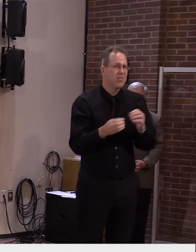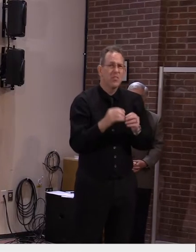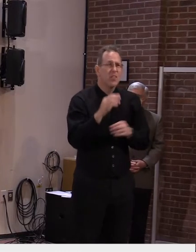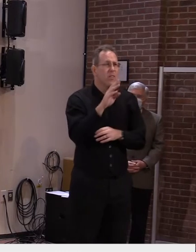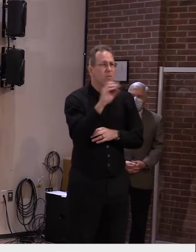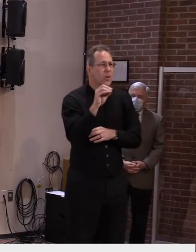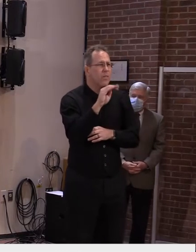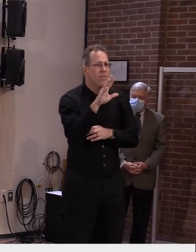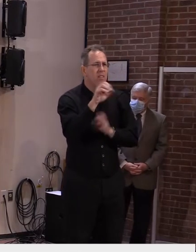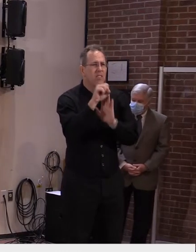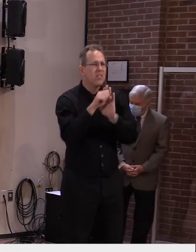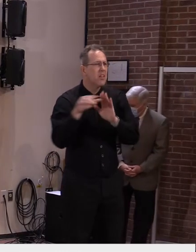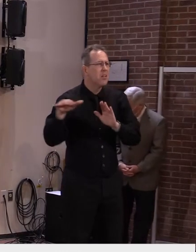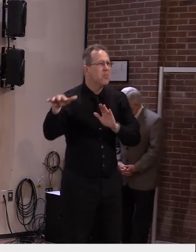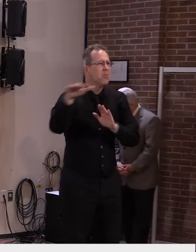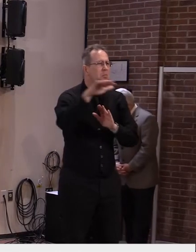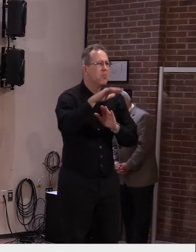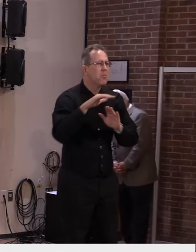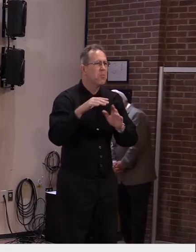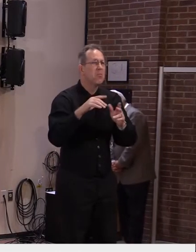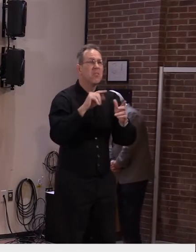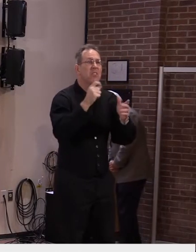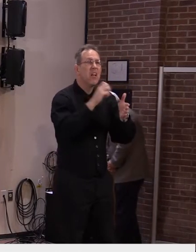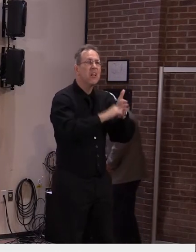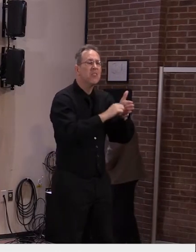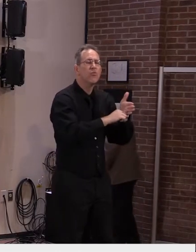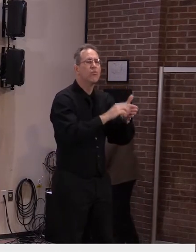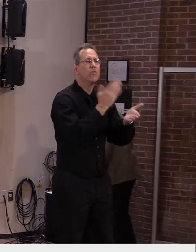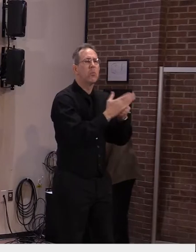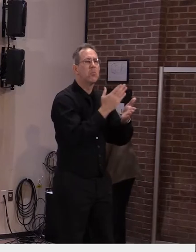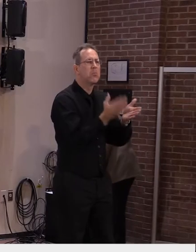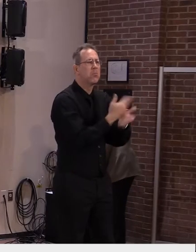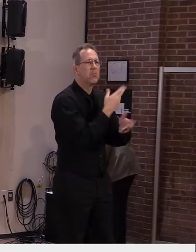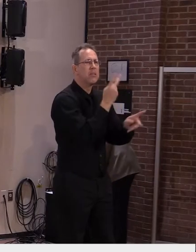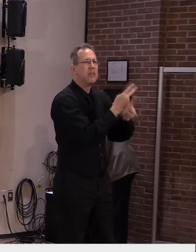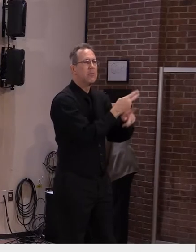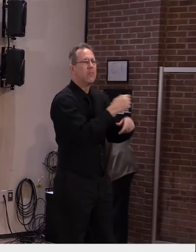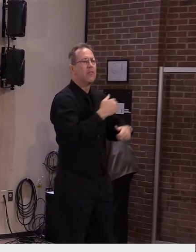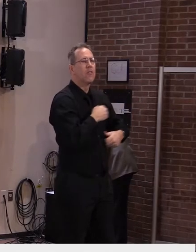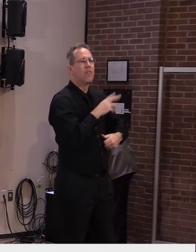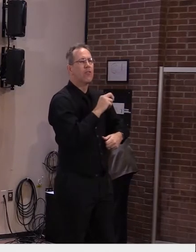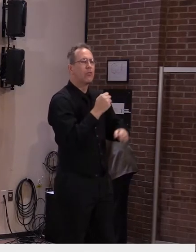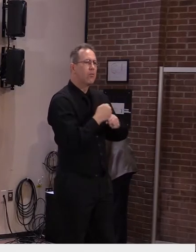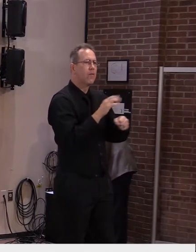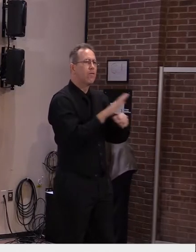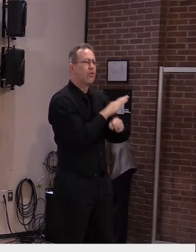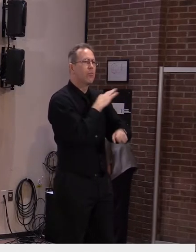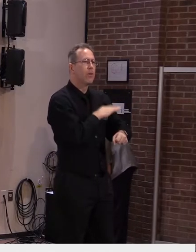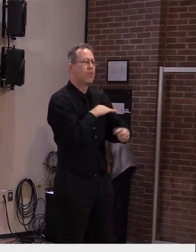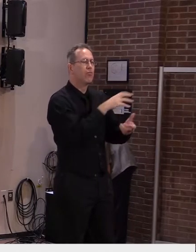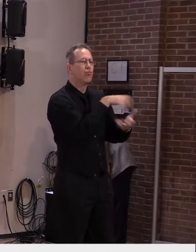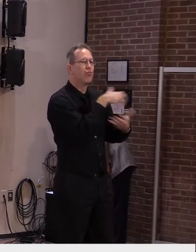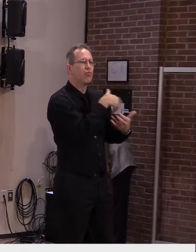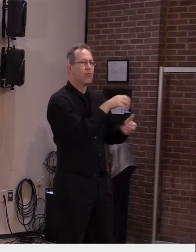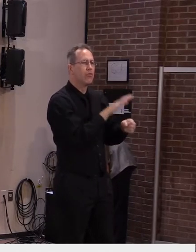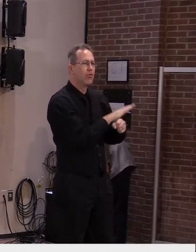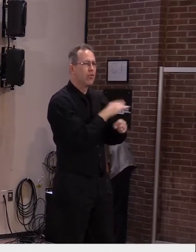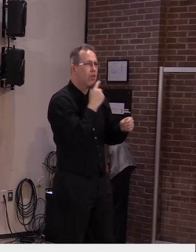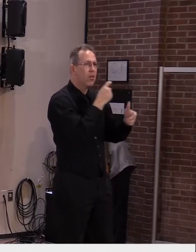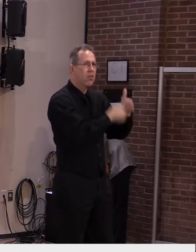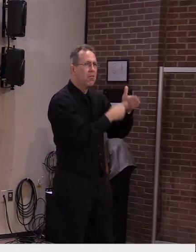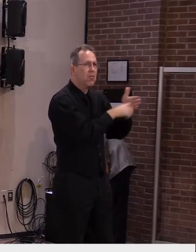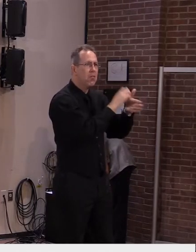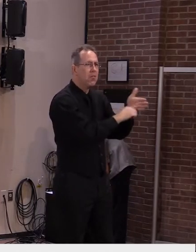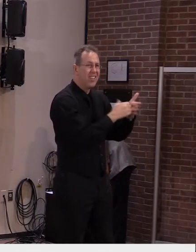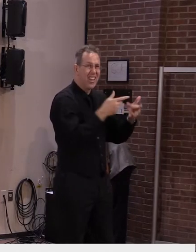have removed the tax. So they're benefiting at this point in time. And I think it's